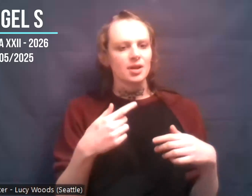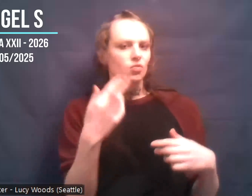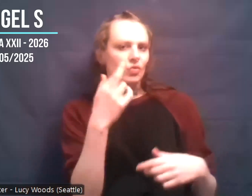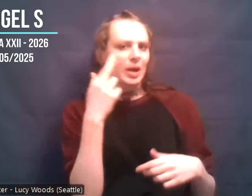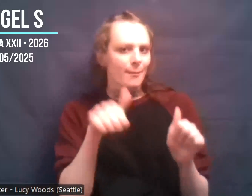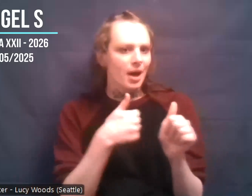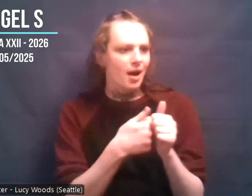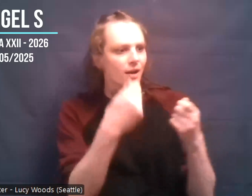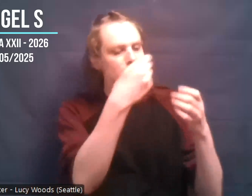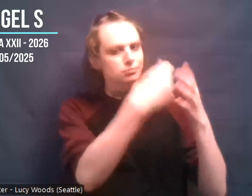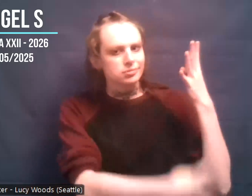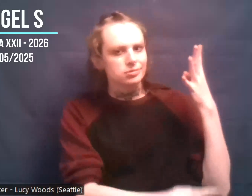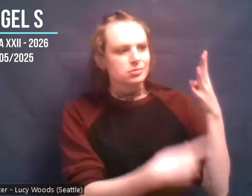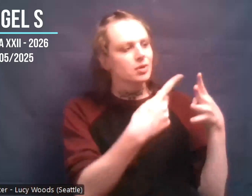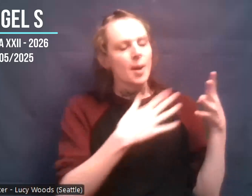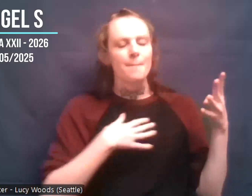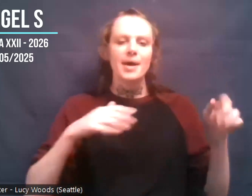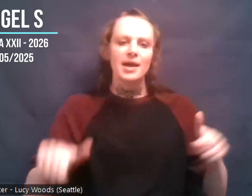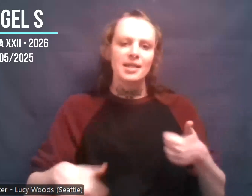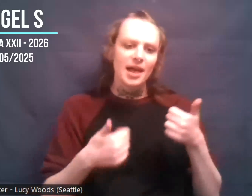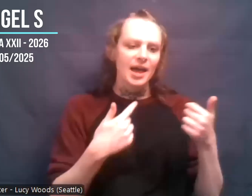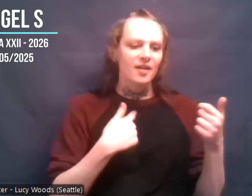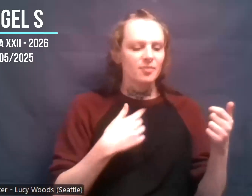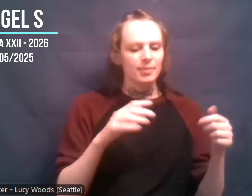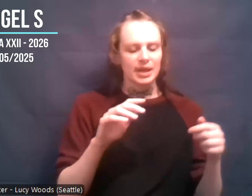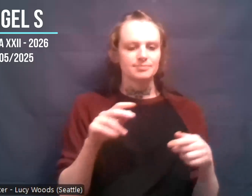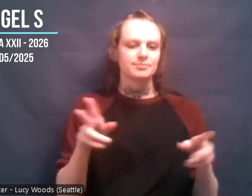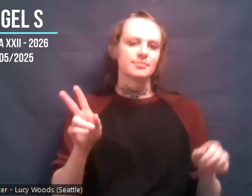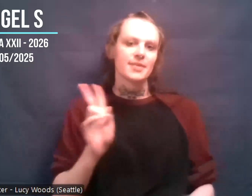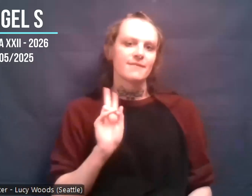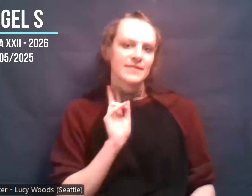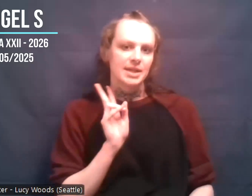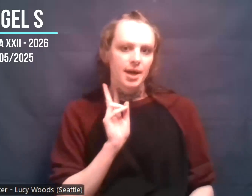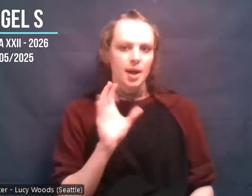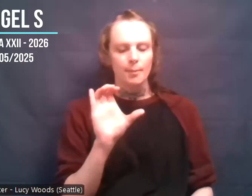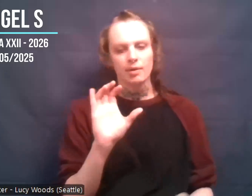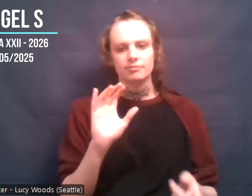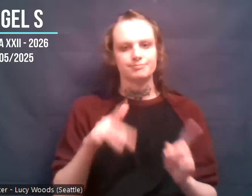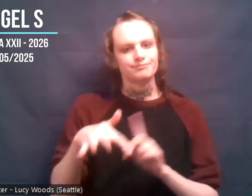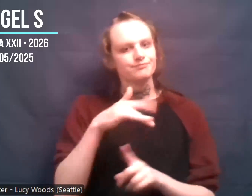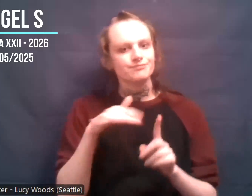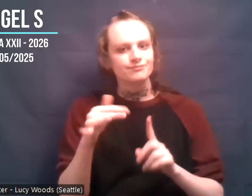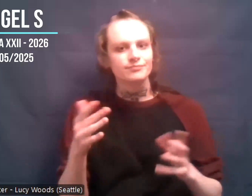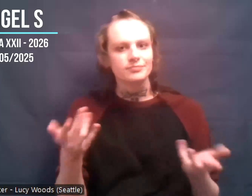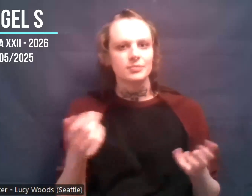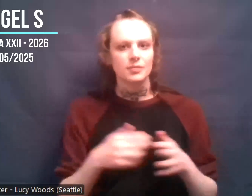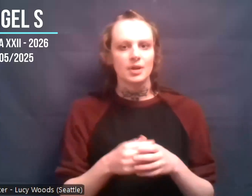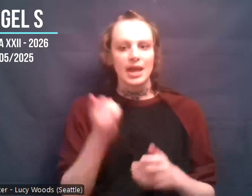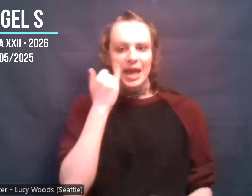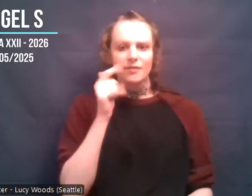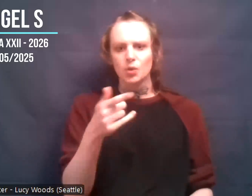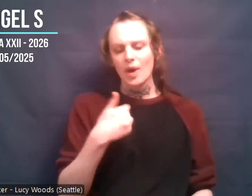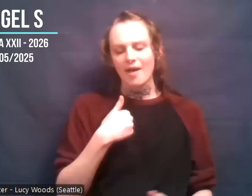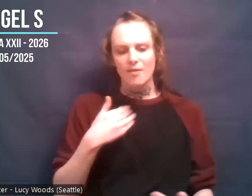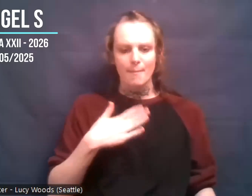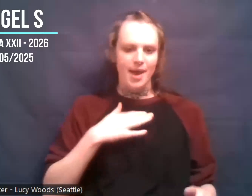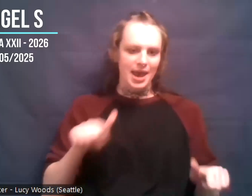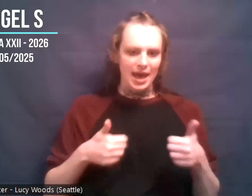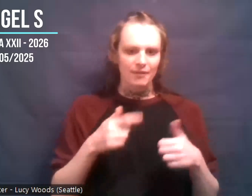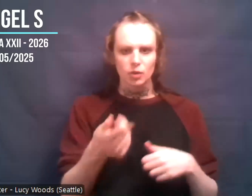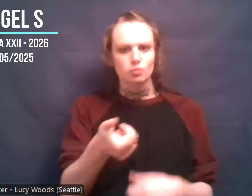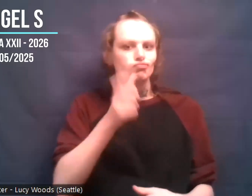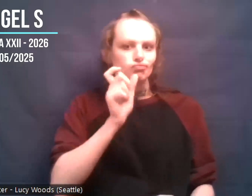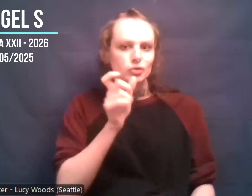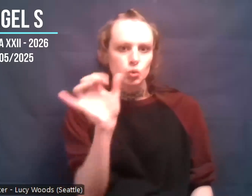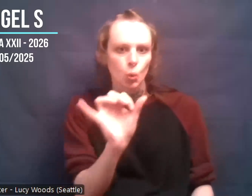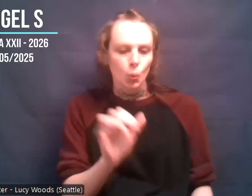to me. Look. I'm a victim of circumstance. You know, if you had my life, you'd drink too. Now, having